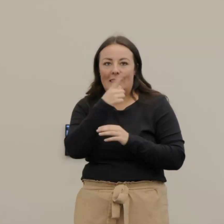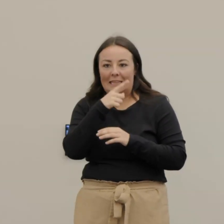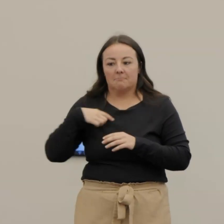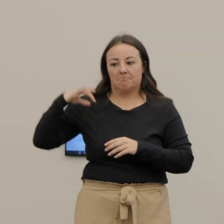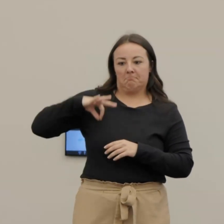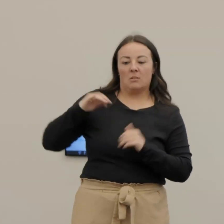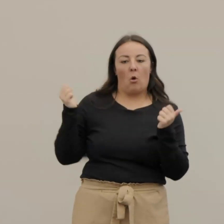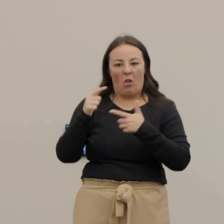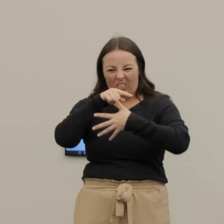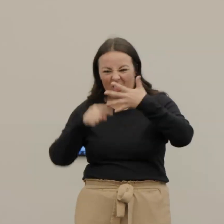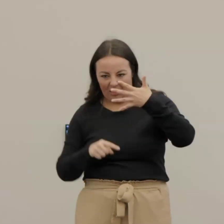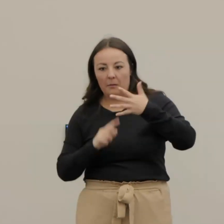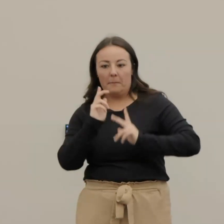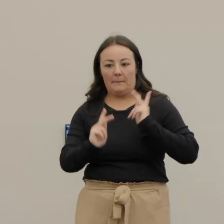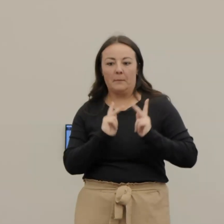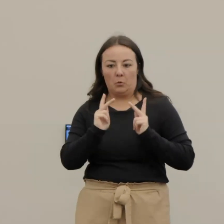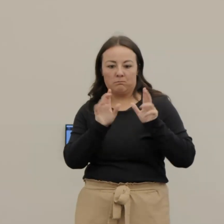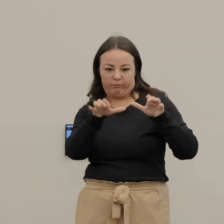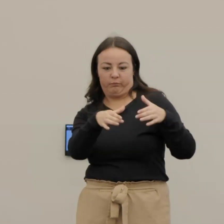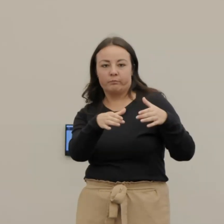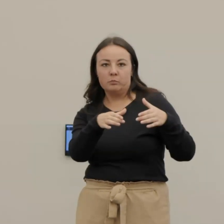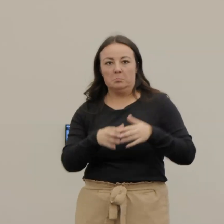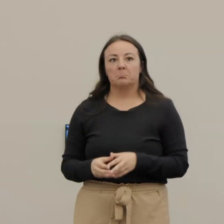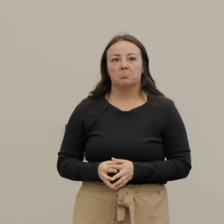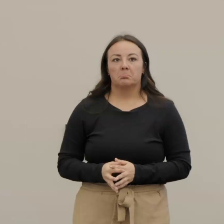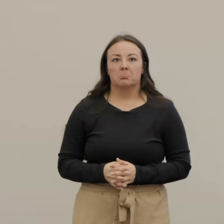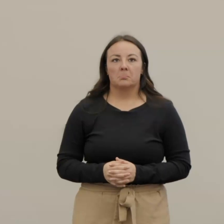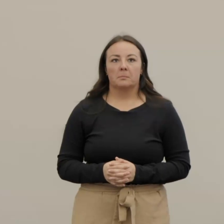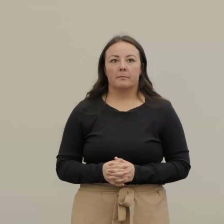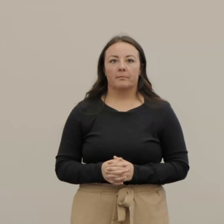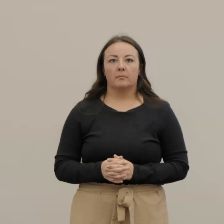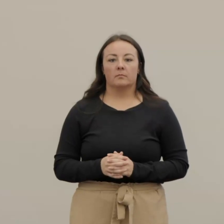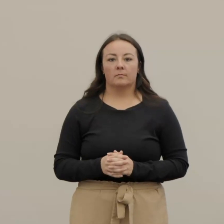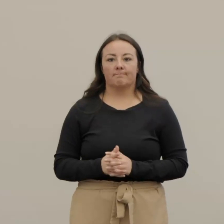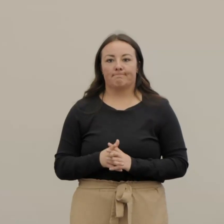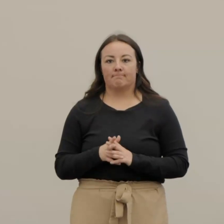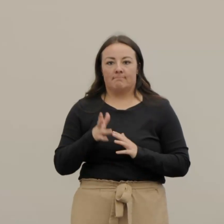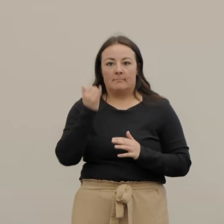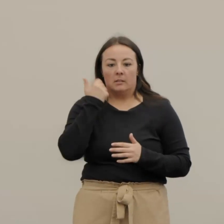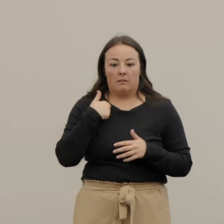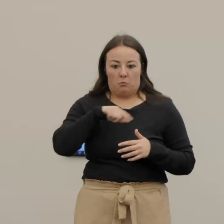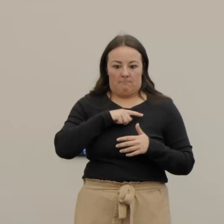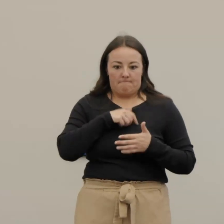So helping these people led to a breakthrough.